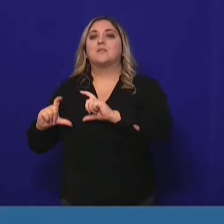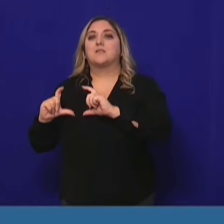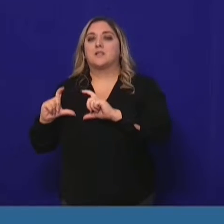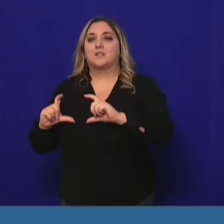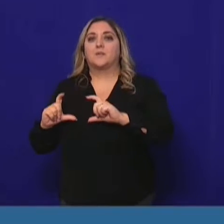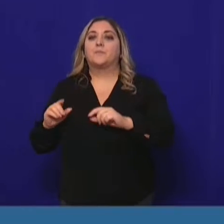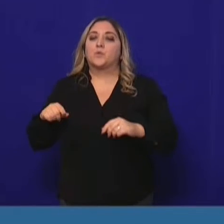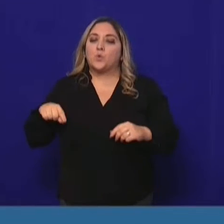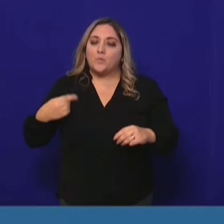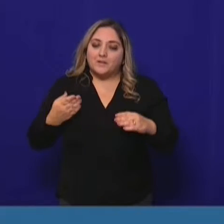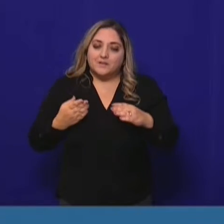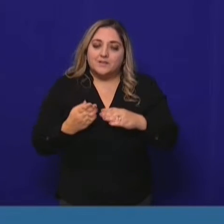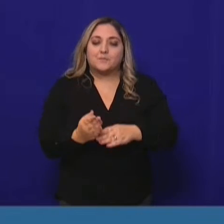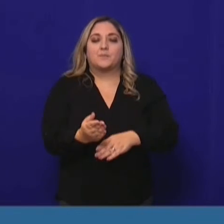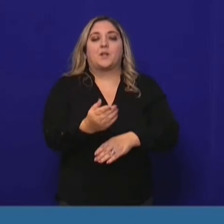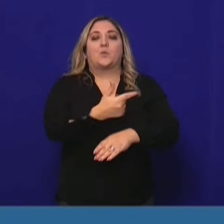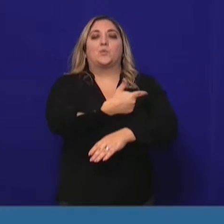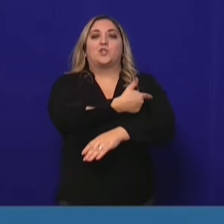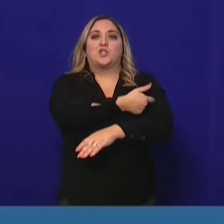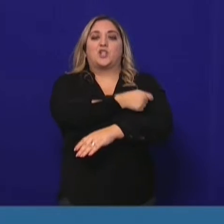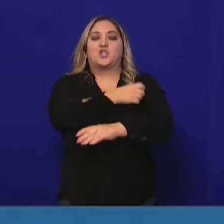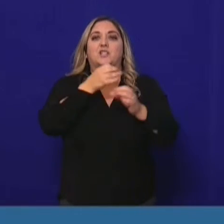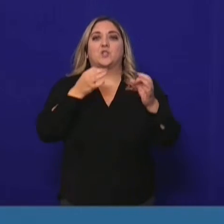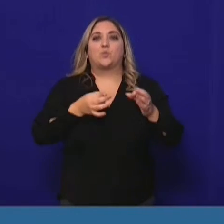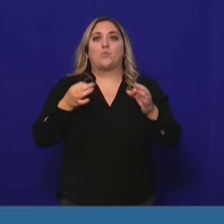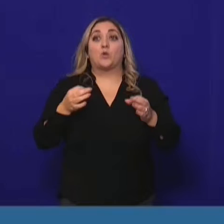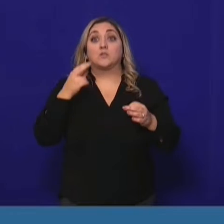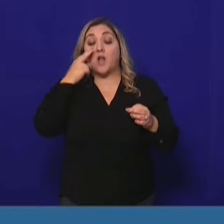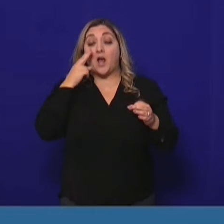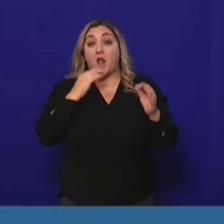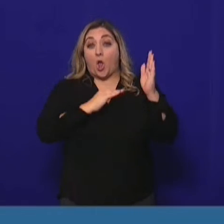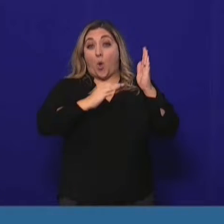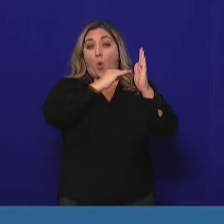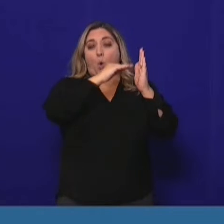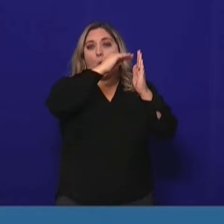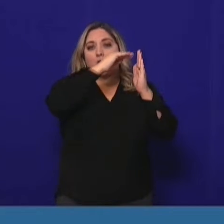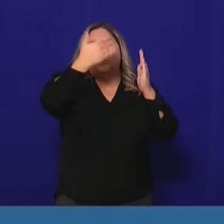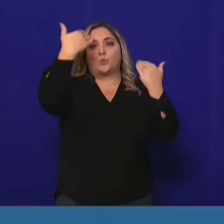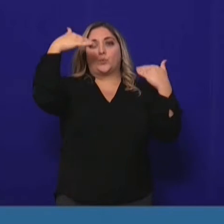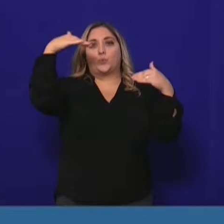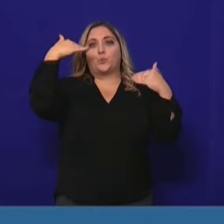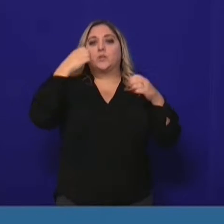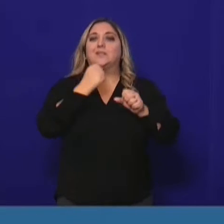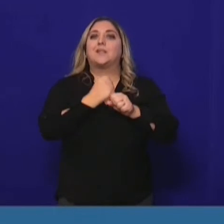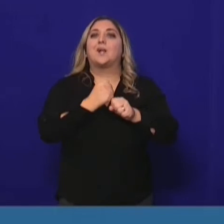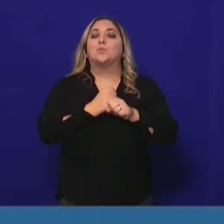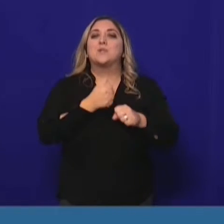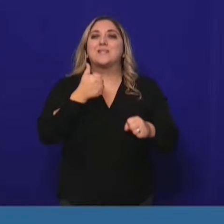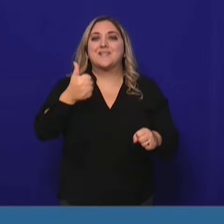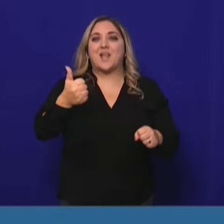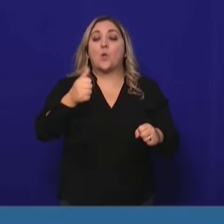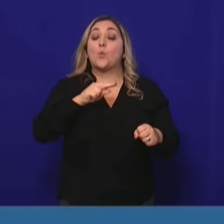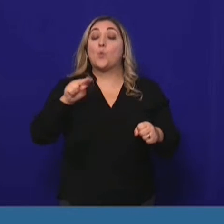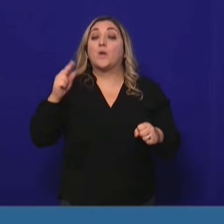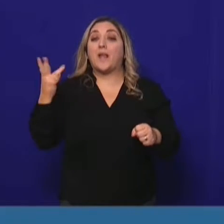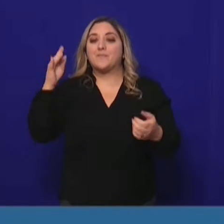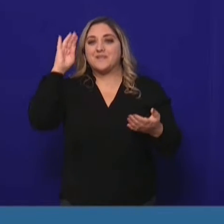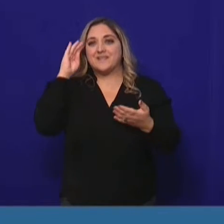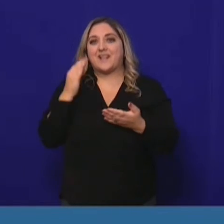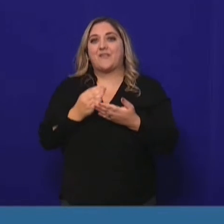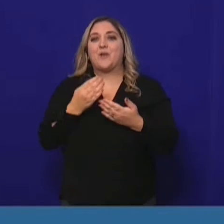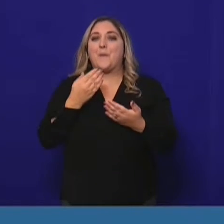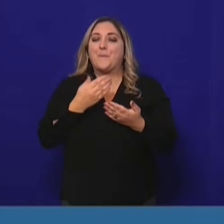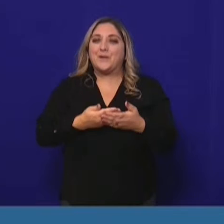aħna nafu li l-EMA tkun propju ħarset lejn il-kwalità tal-vaccines kemm dawn il-vaccines jaħdmu kif ukoll fuq